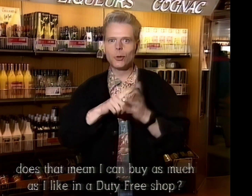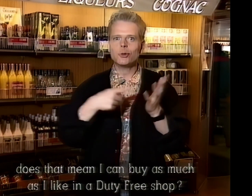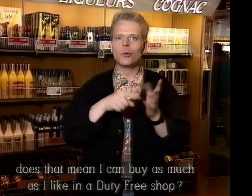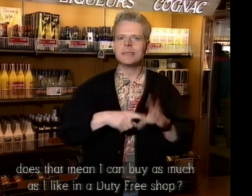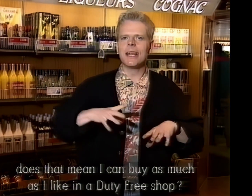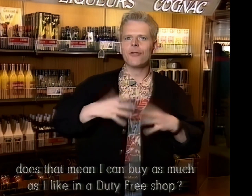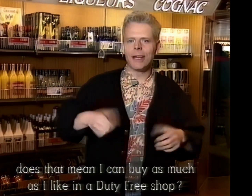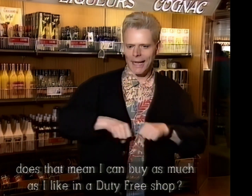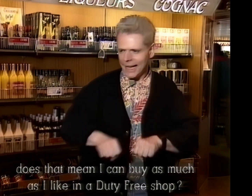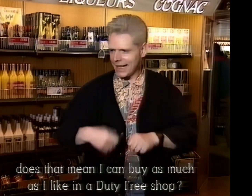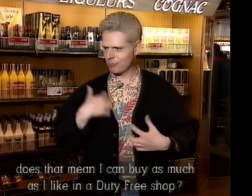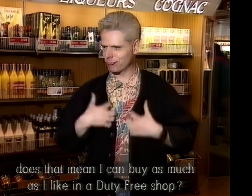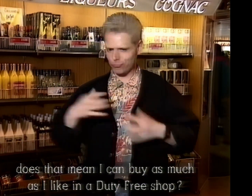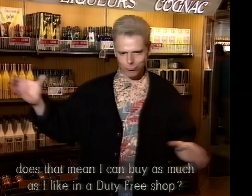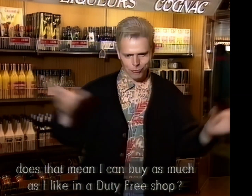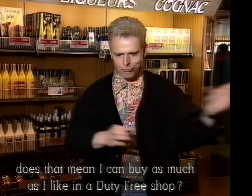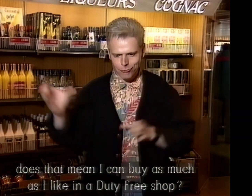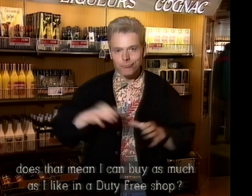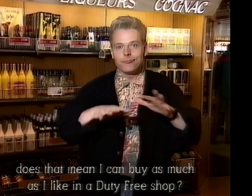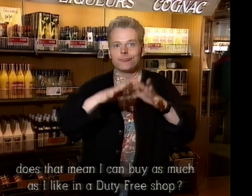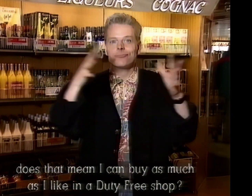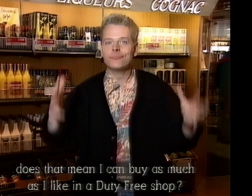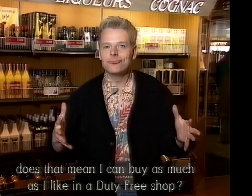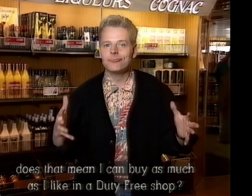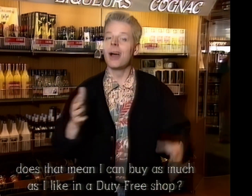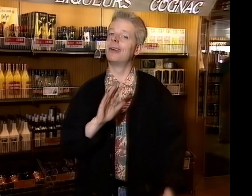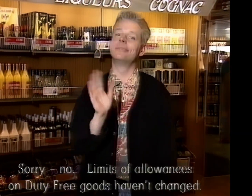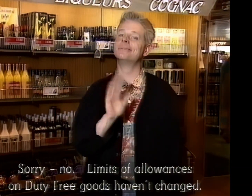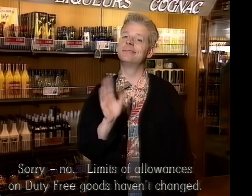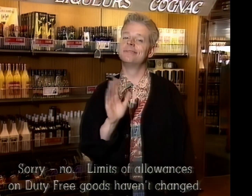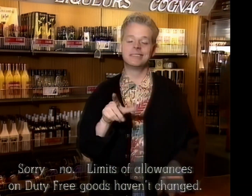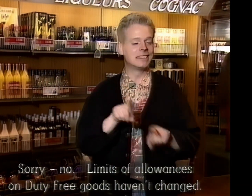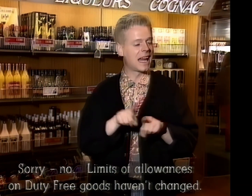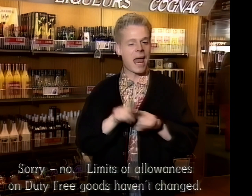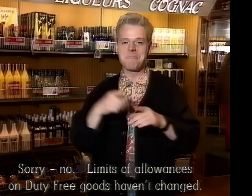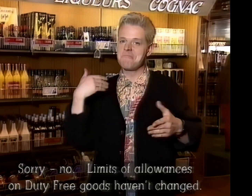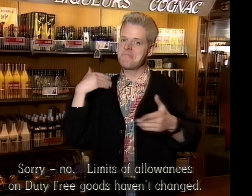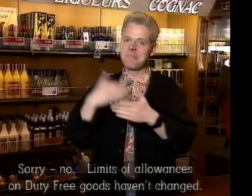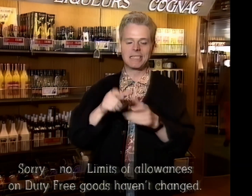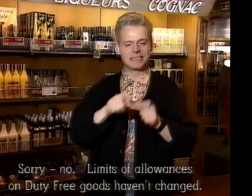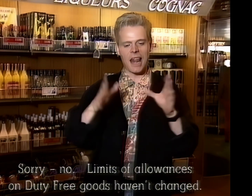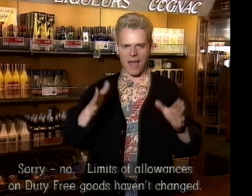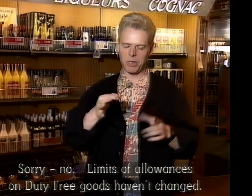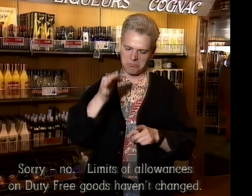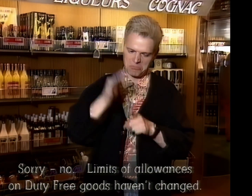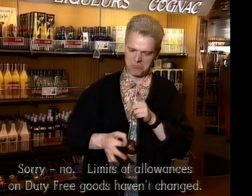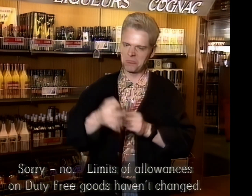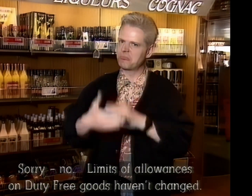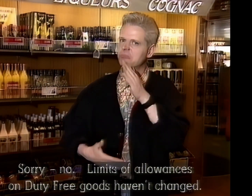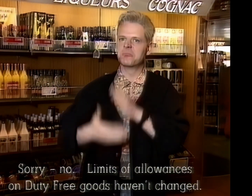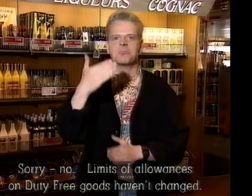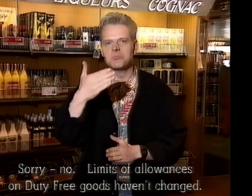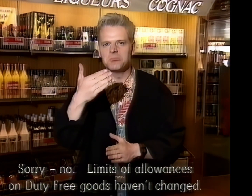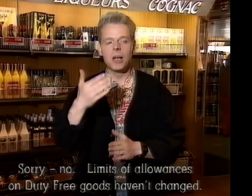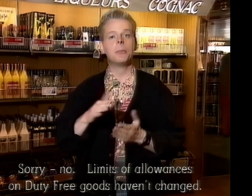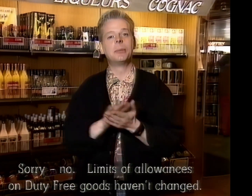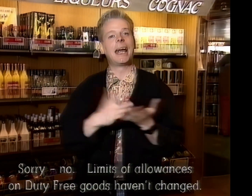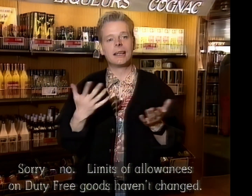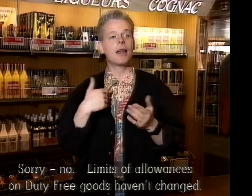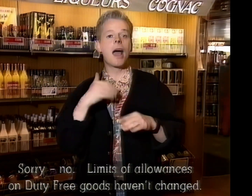can buy as much as I'd like in the duty-free shop? Sorry, no. Limits and allowances on duty-free goods